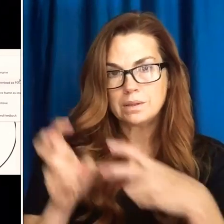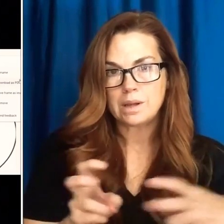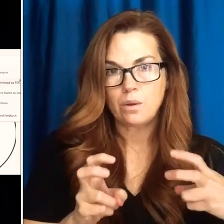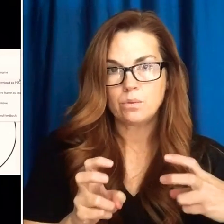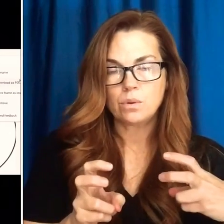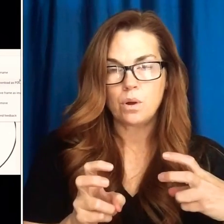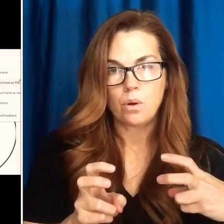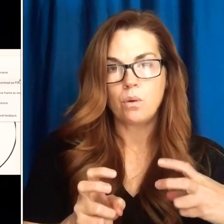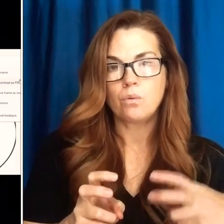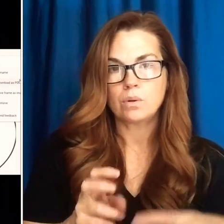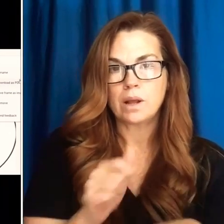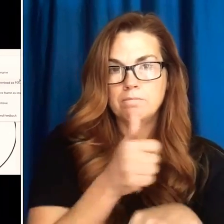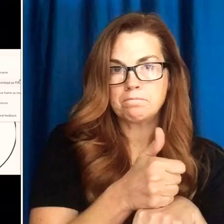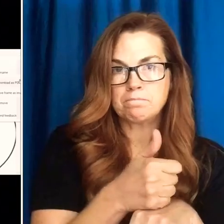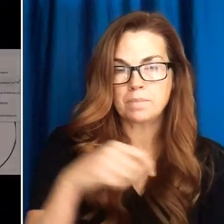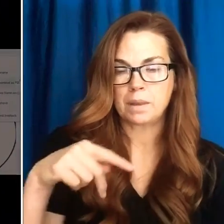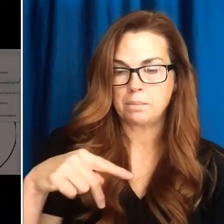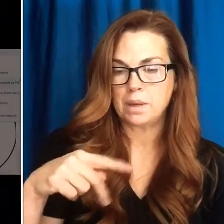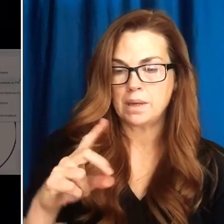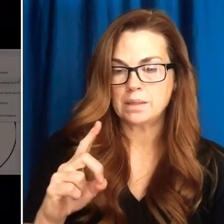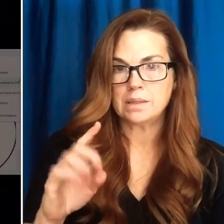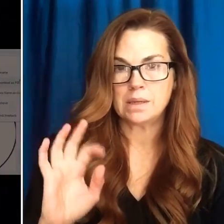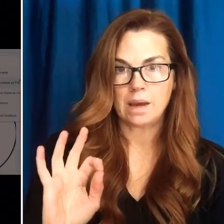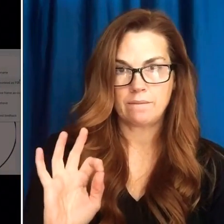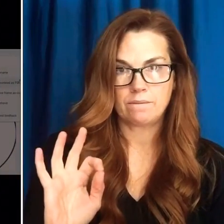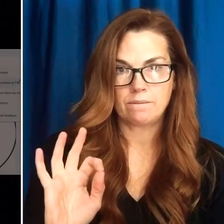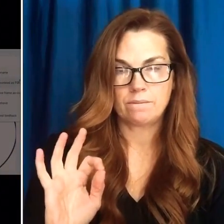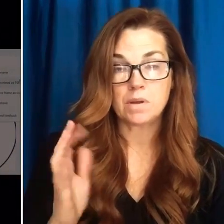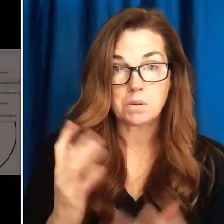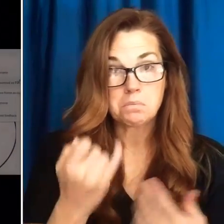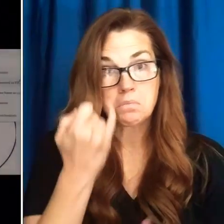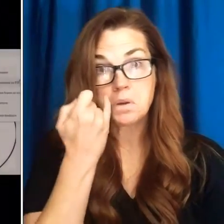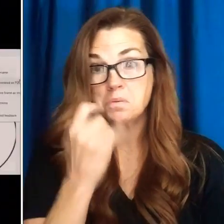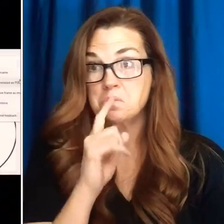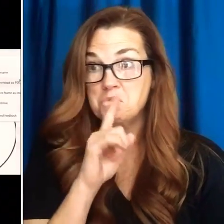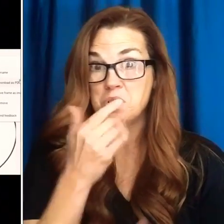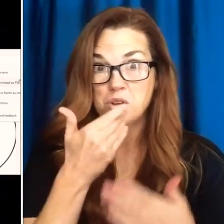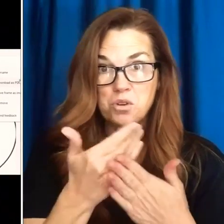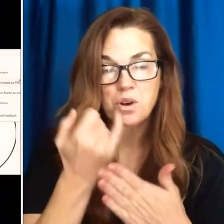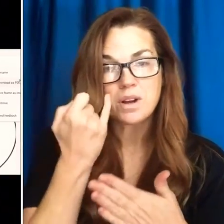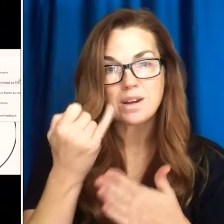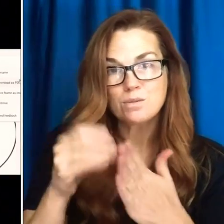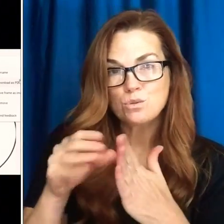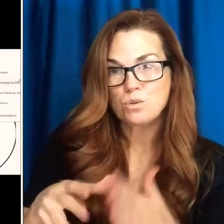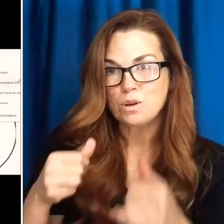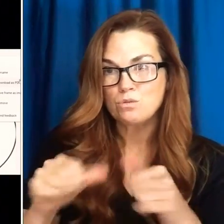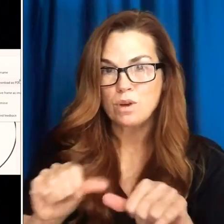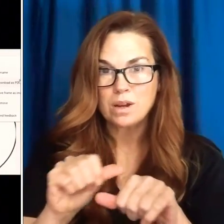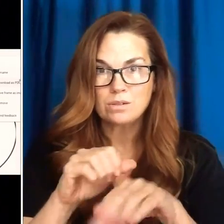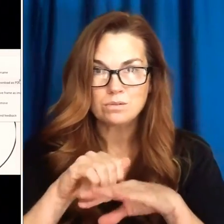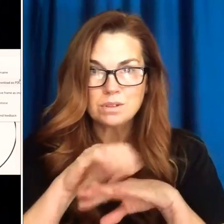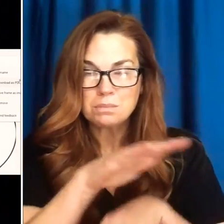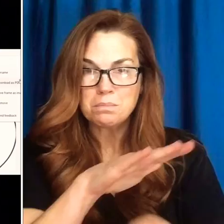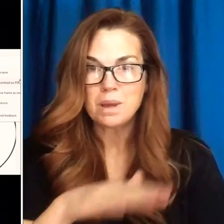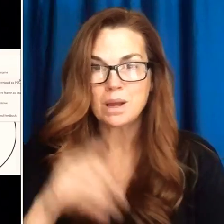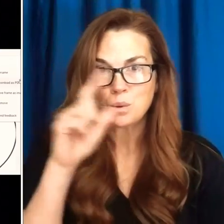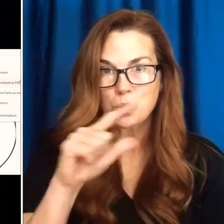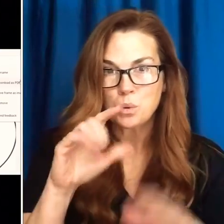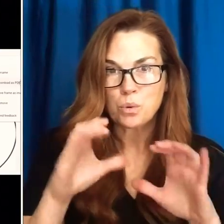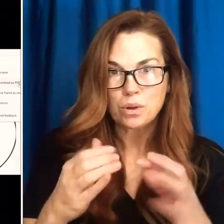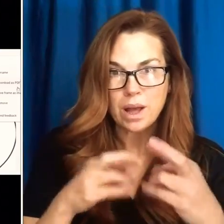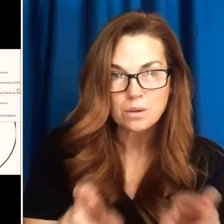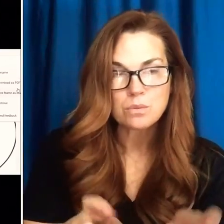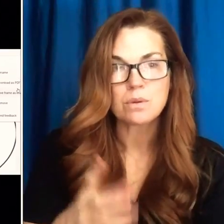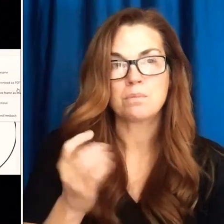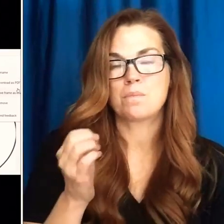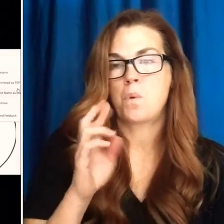is super useful if you have students who are trying to submit this in Google Classroom, or if you wanted to share this with other teachers, or if you wanted to use